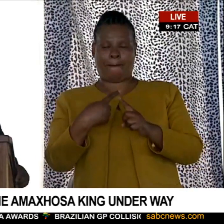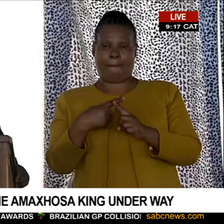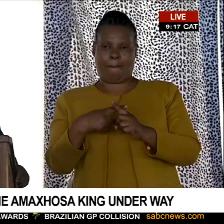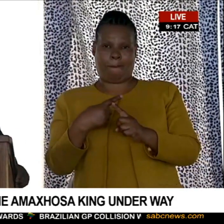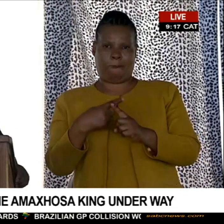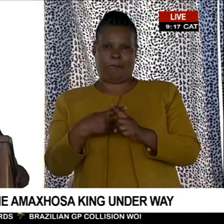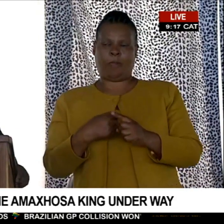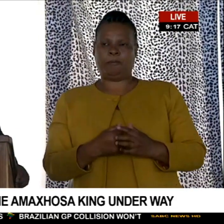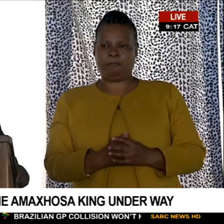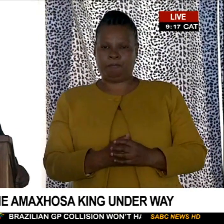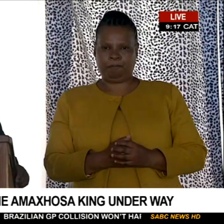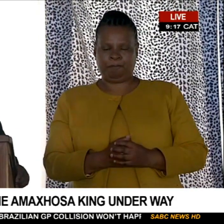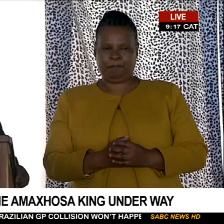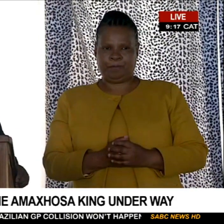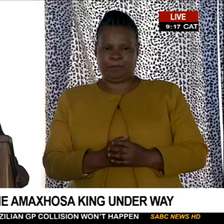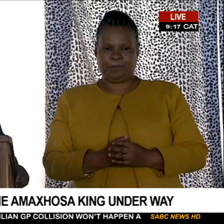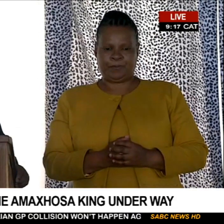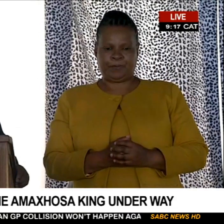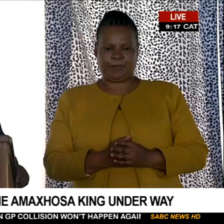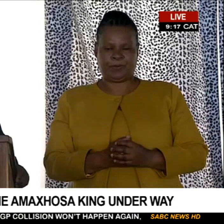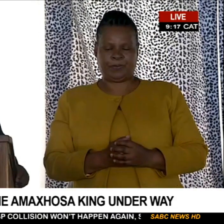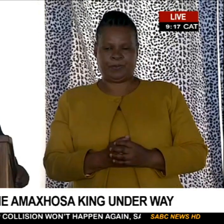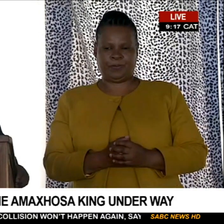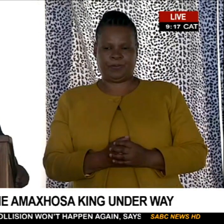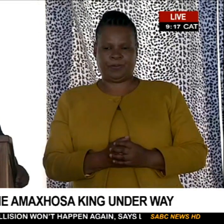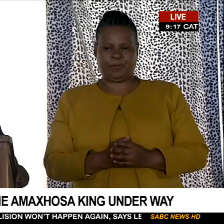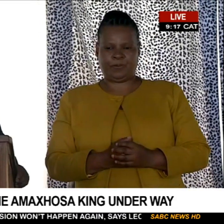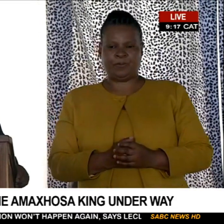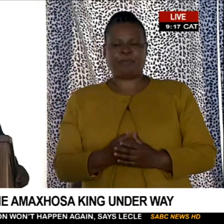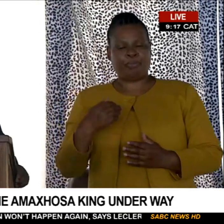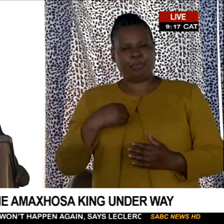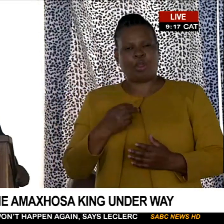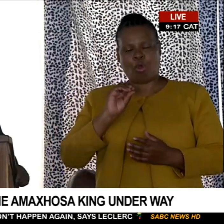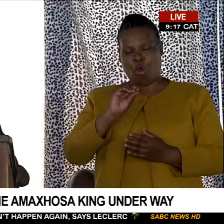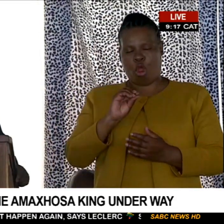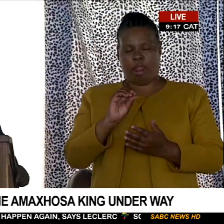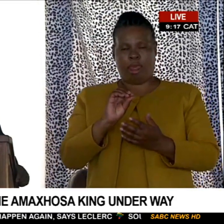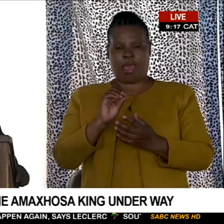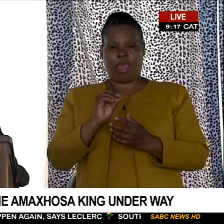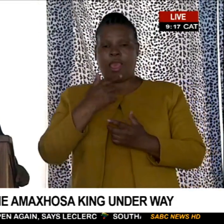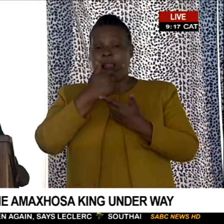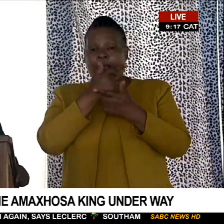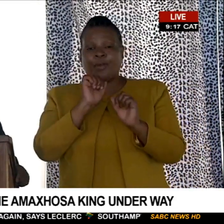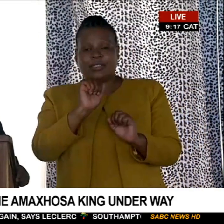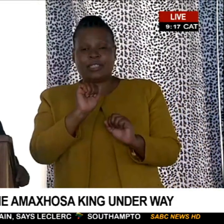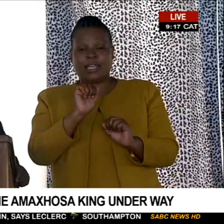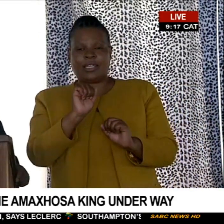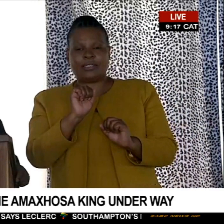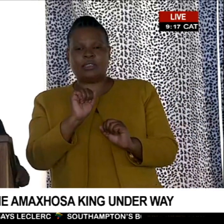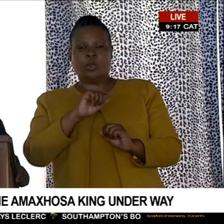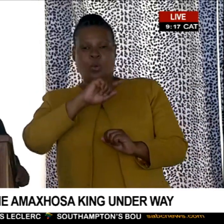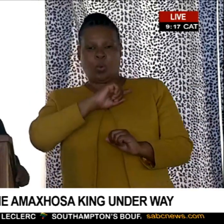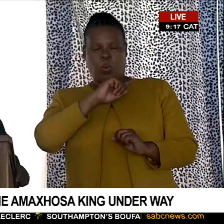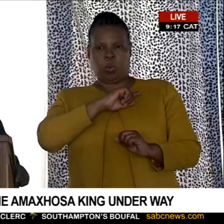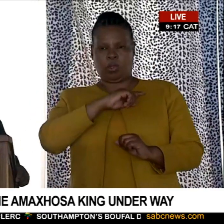ndifuna ukuyivula ngentetho kaSerese Khama xa esithi we should